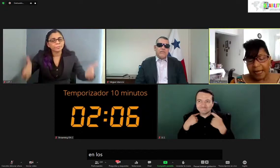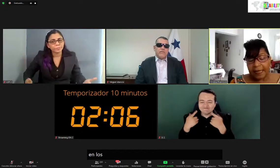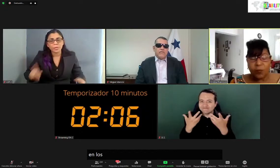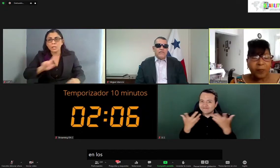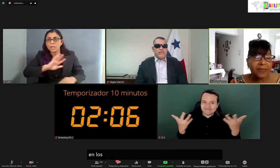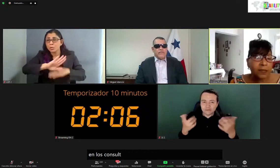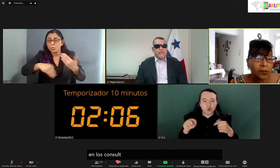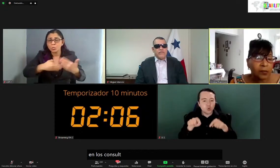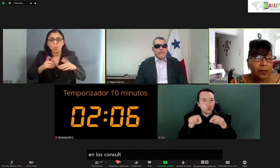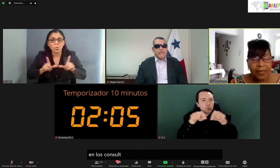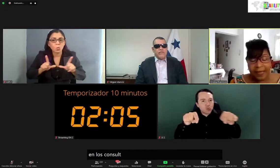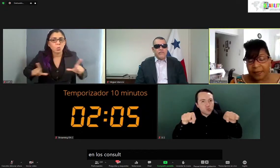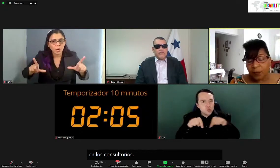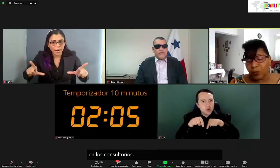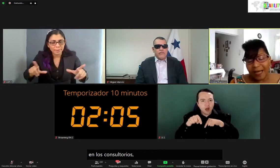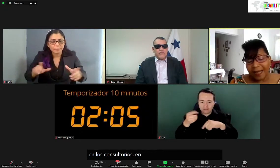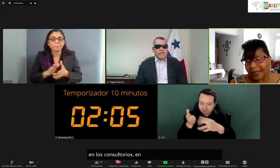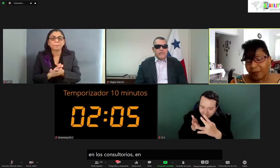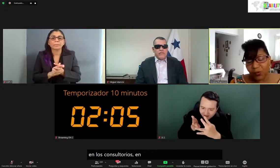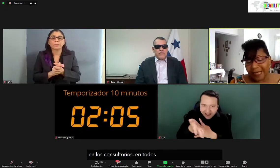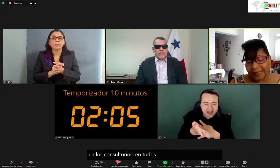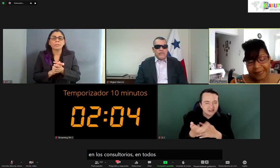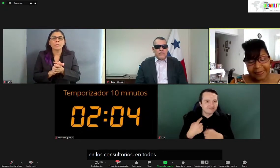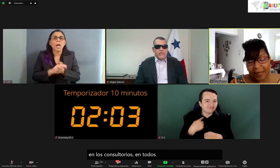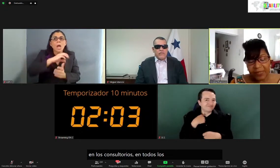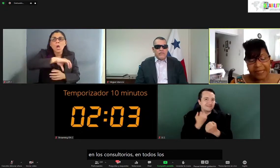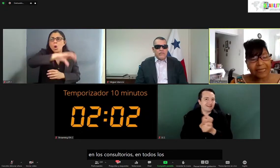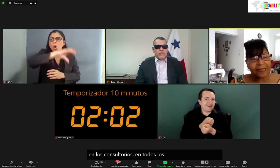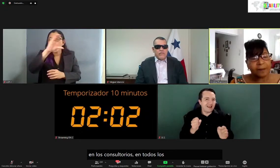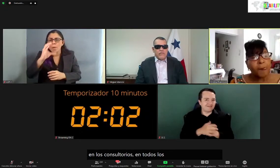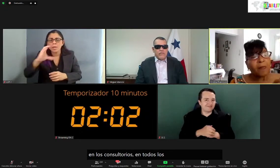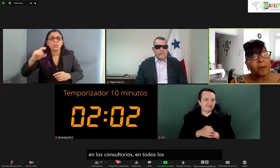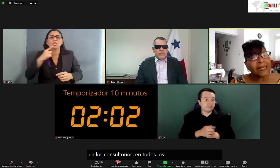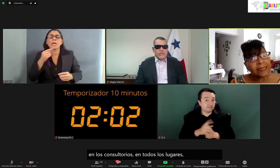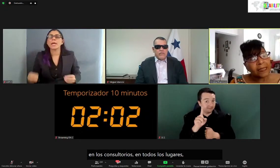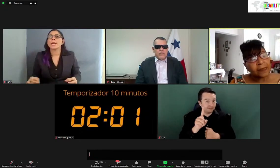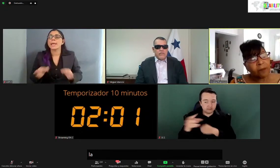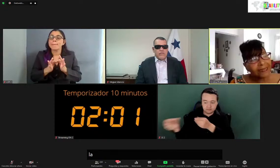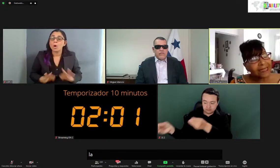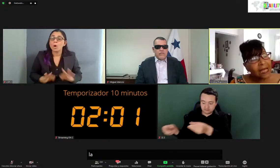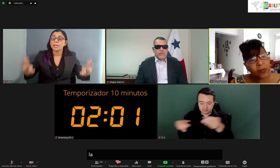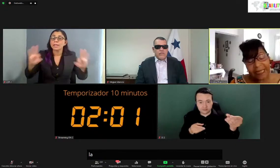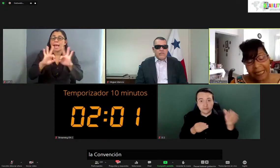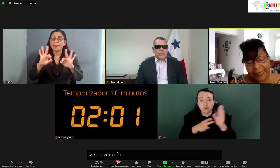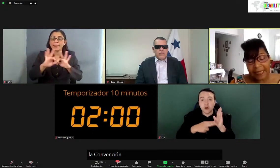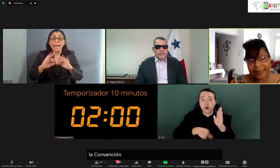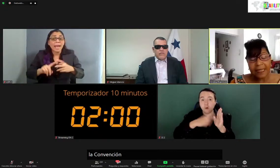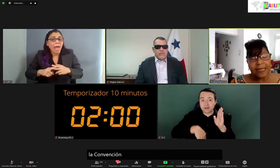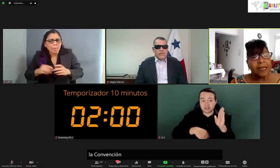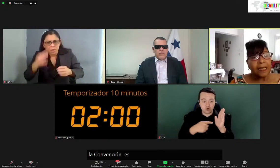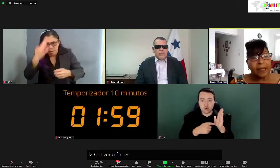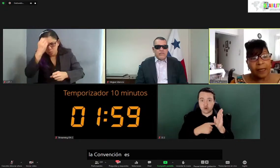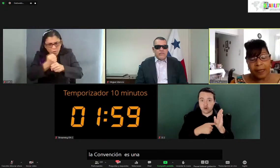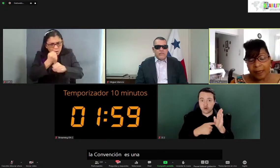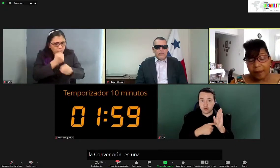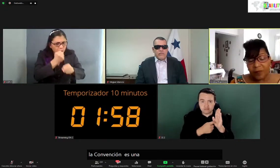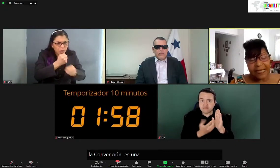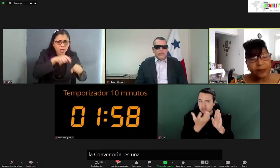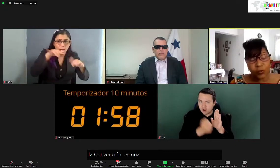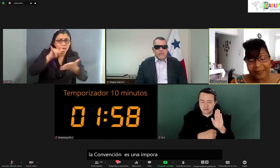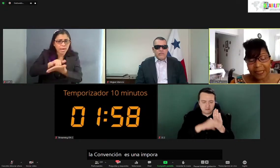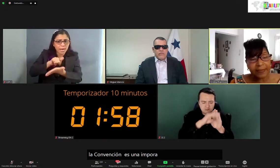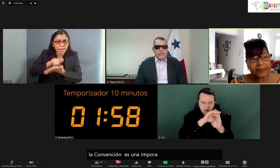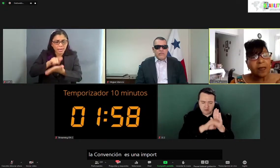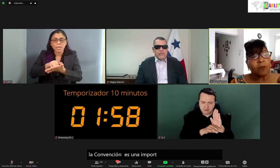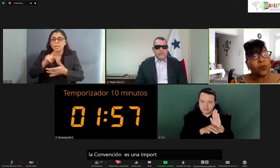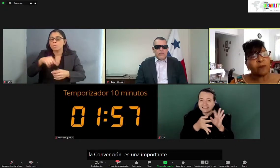consulting can doctors offices and so on so we need to have important tools so that